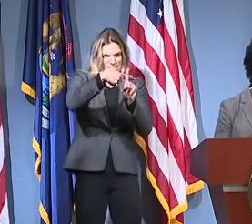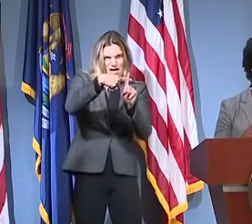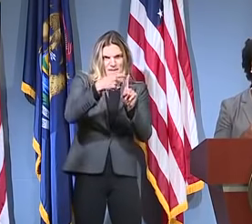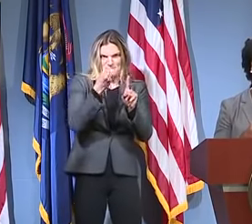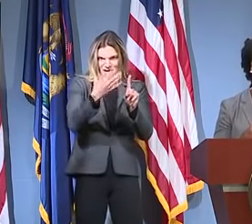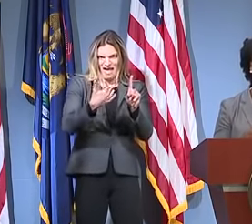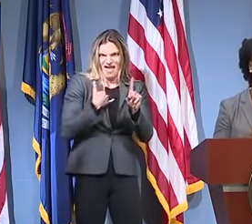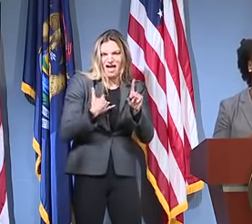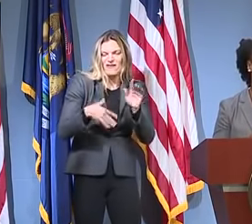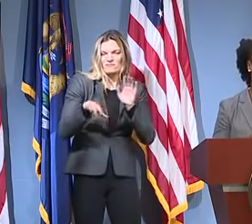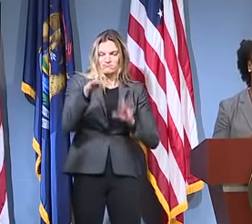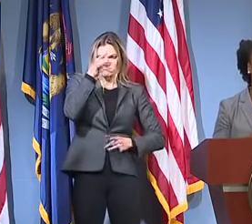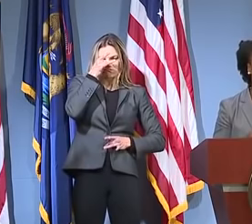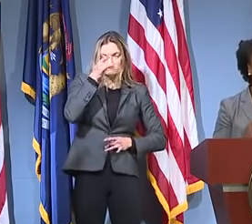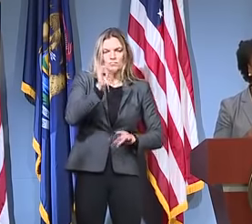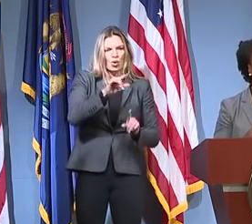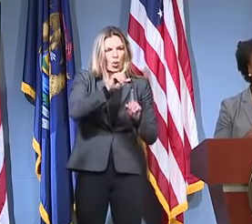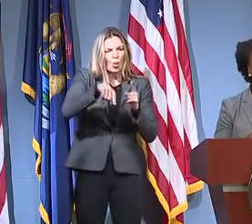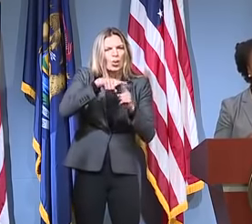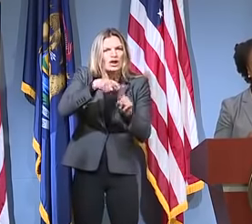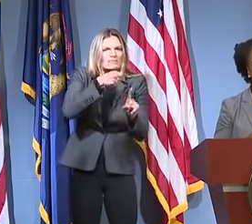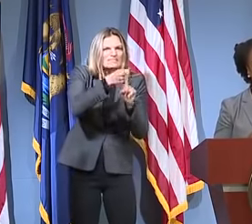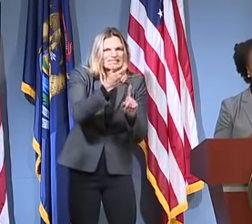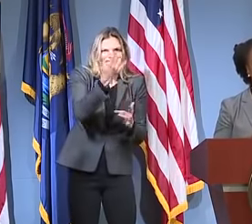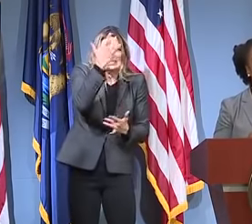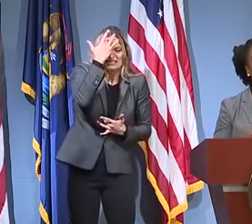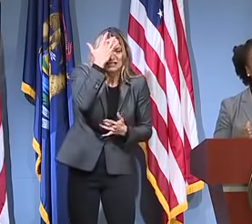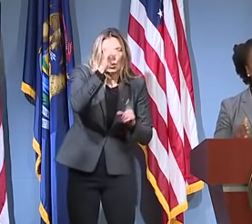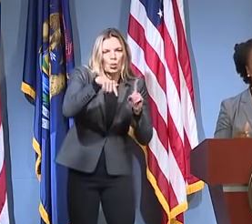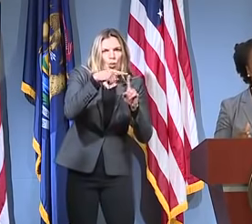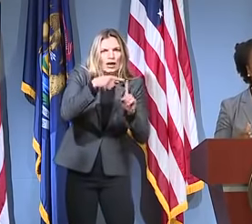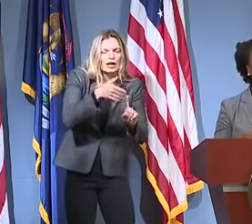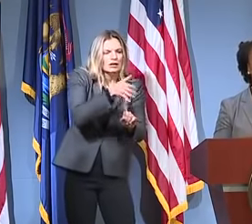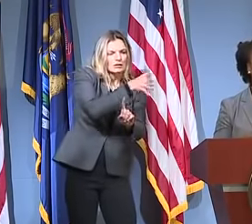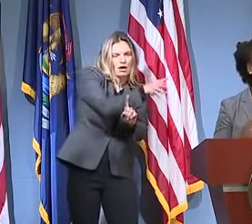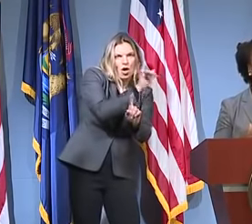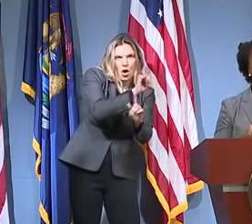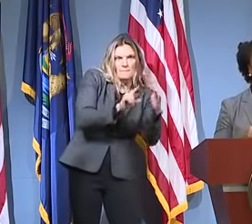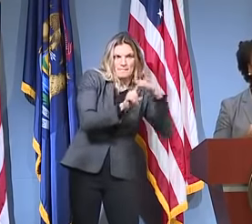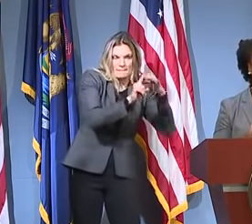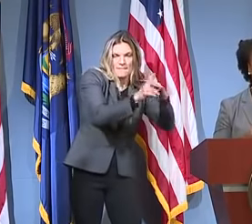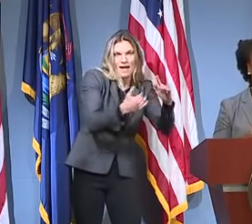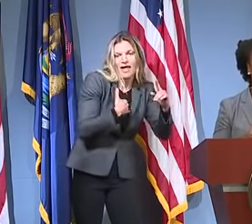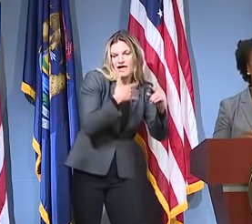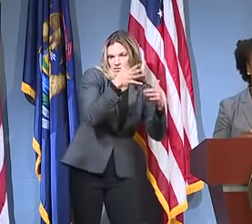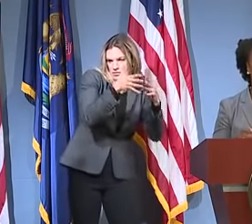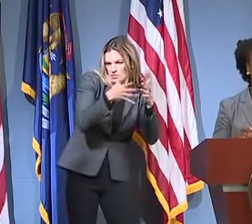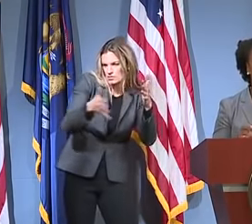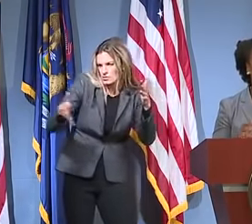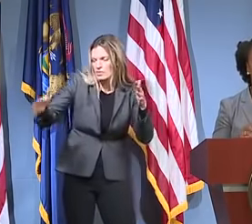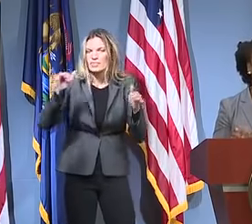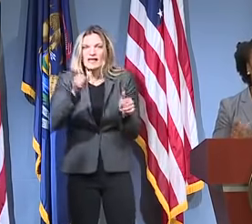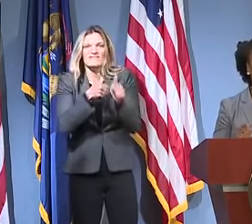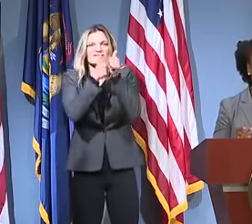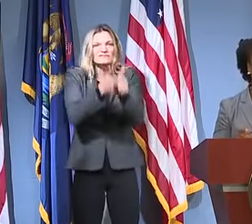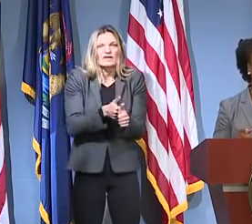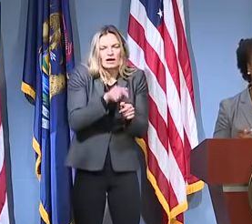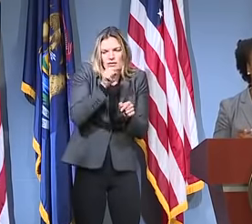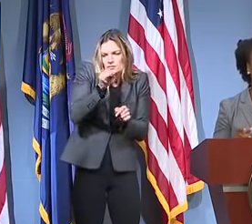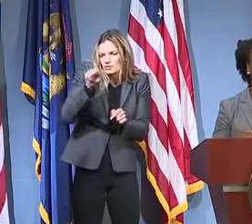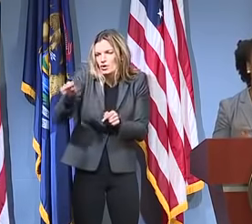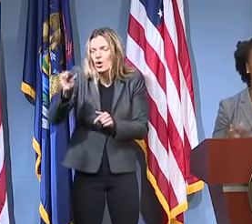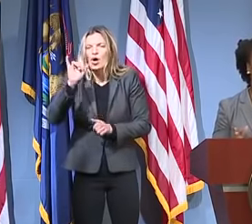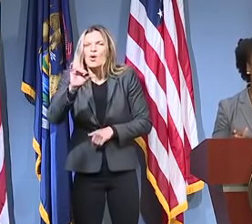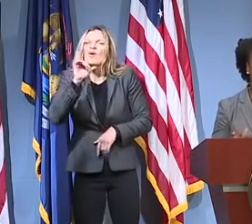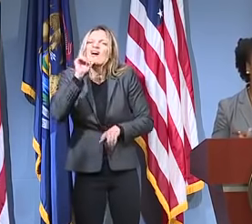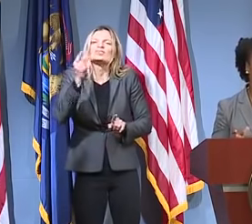start having symptoms? And we look at those cases as well over time. We're not making decisions based on 1 or 2